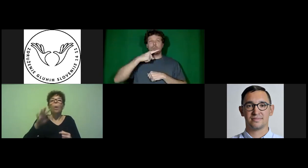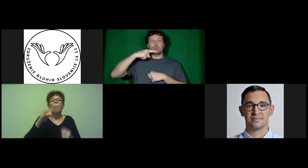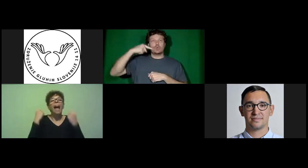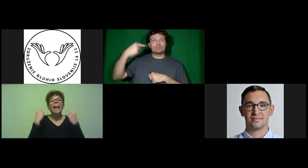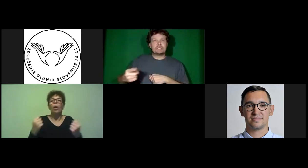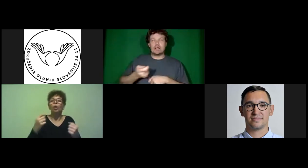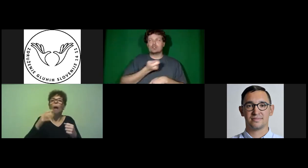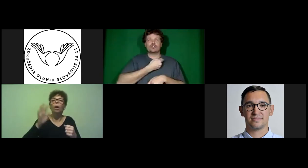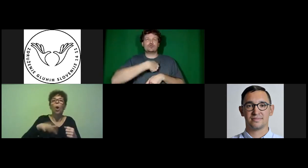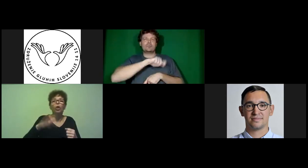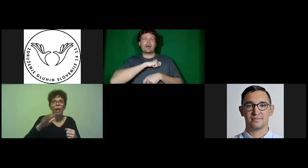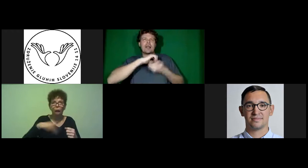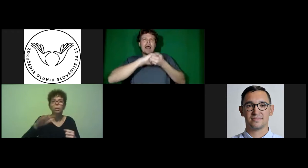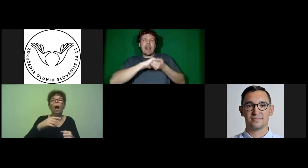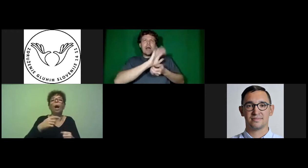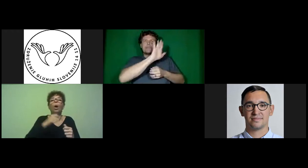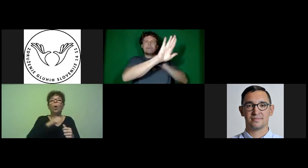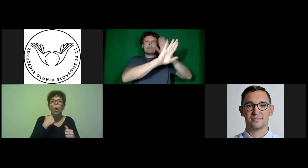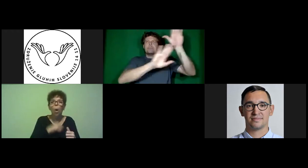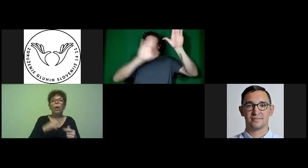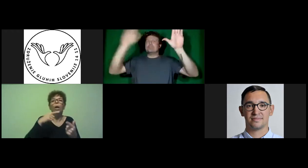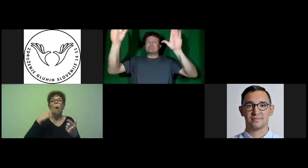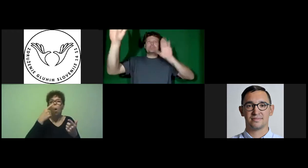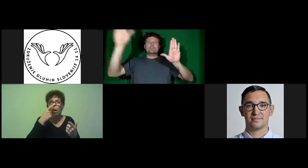And I knew that